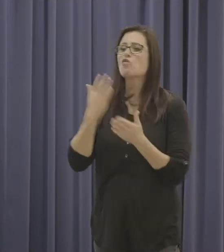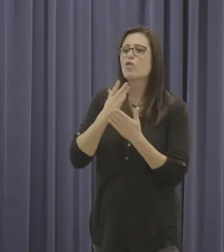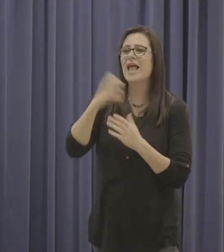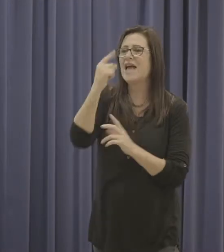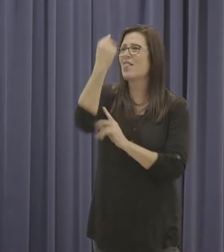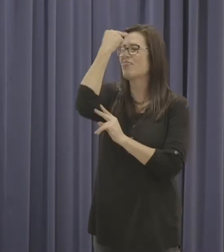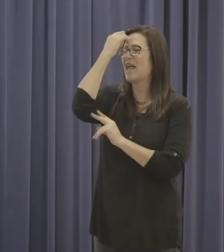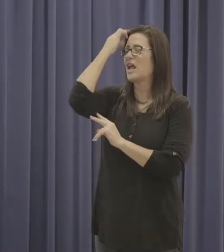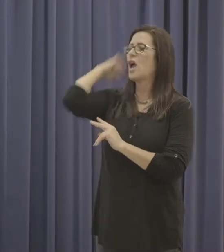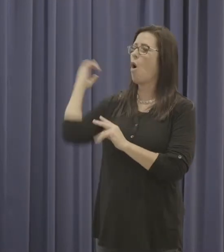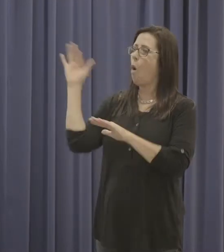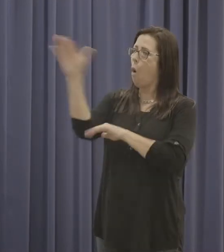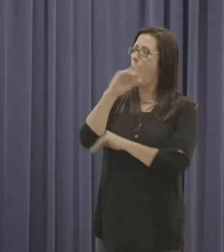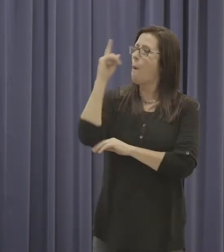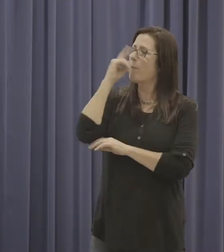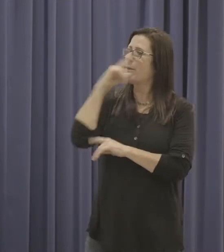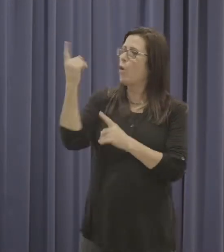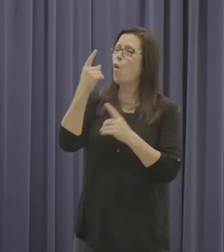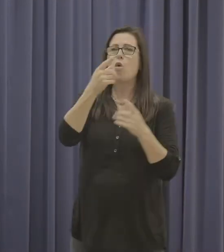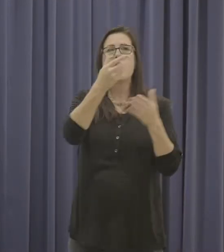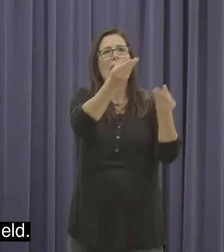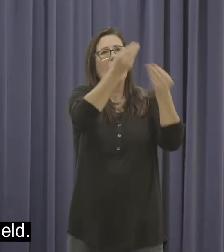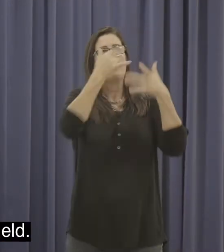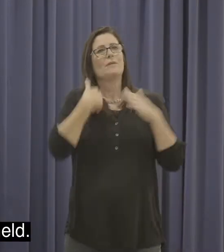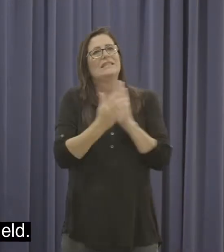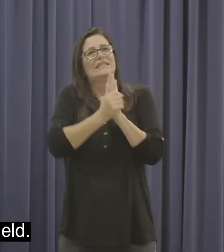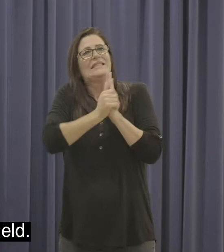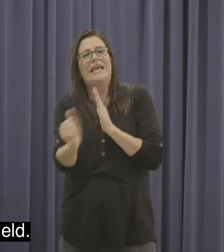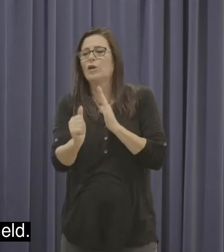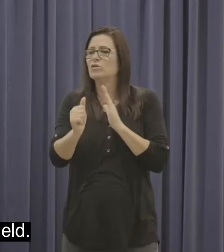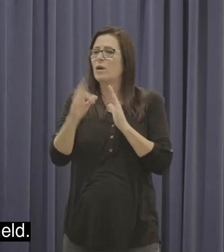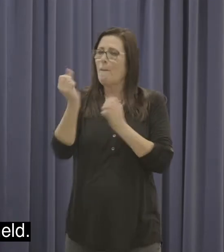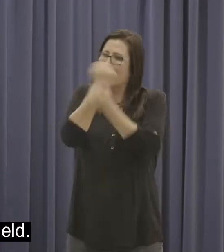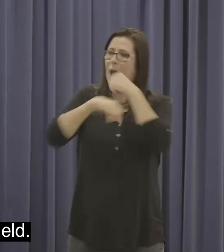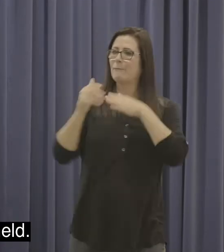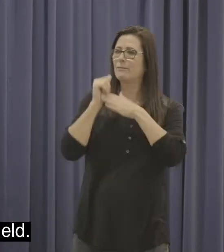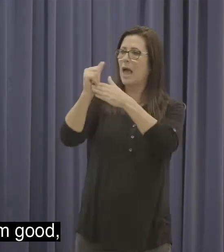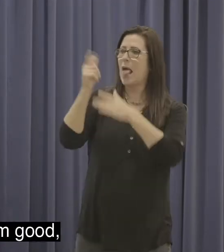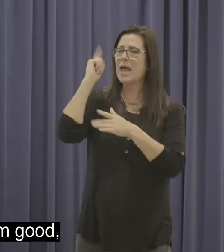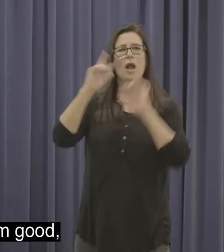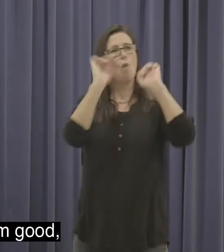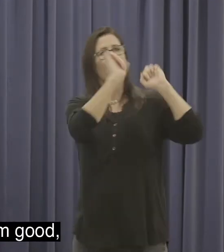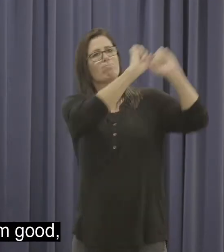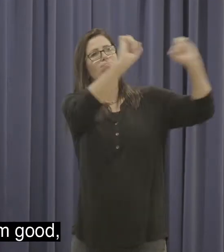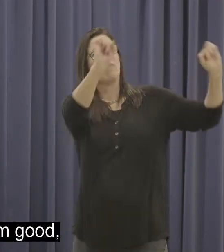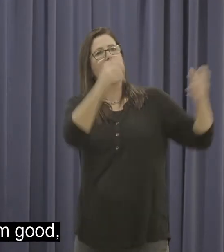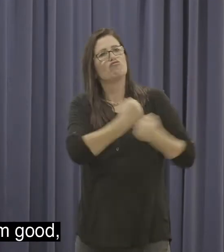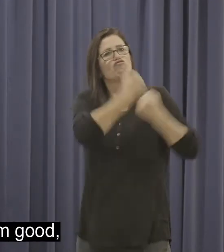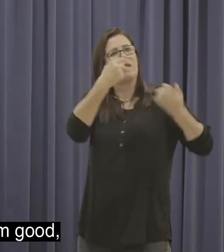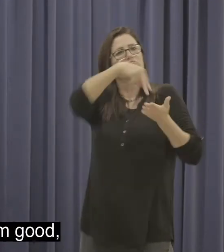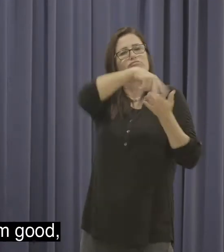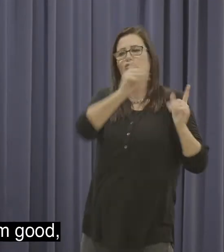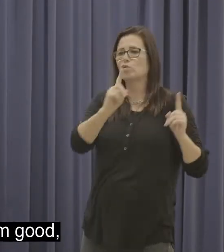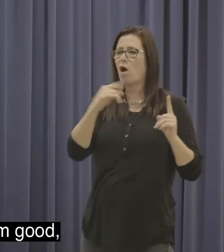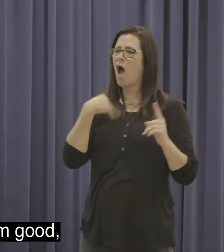on all of the people in my life that had shown leadership and what sort of qualities they held. I had to think about what made